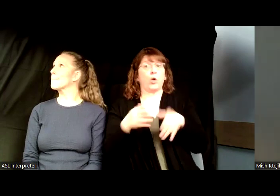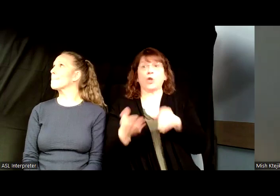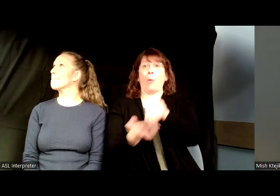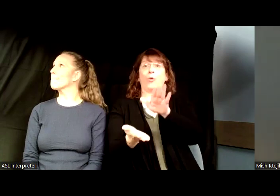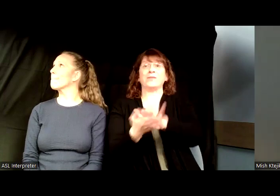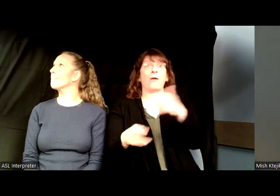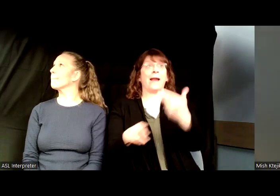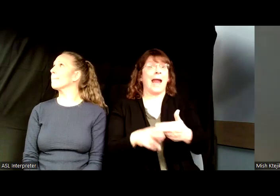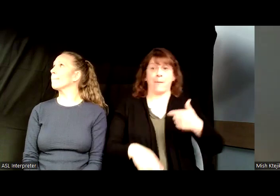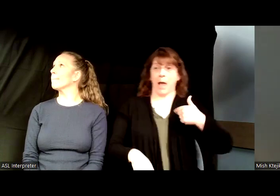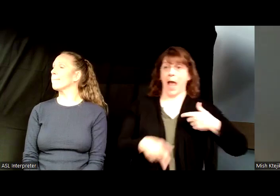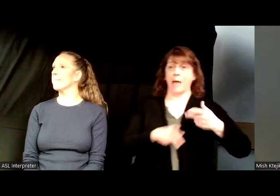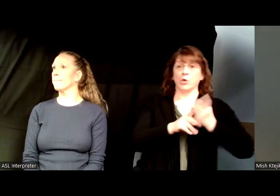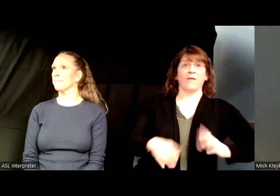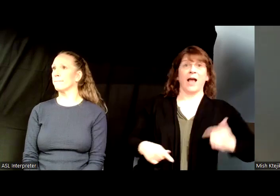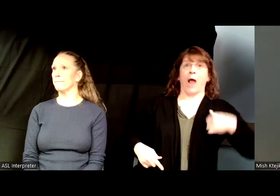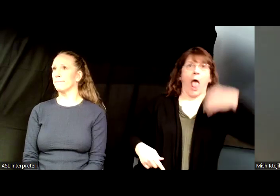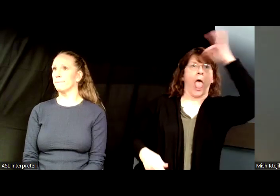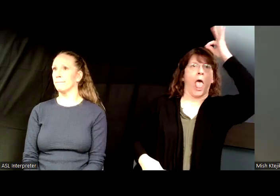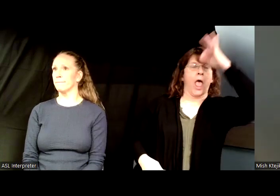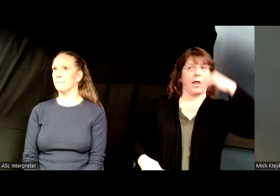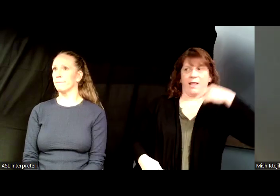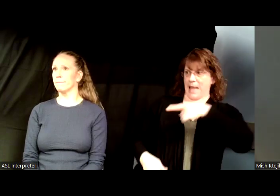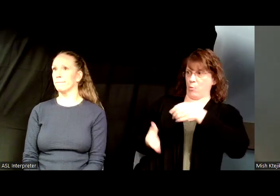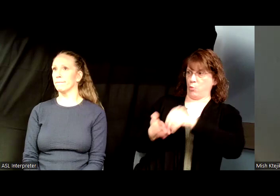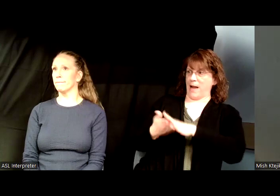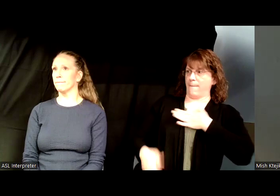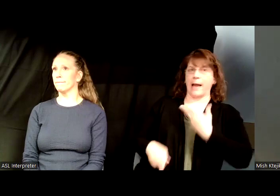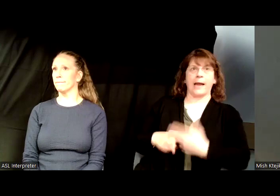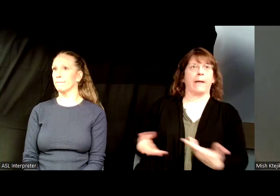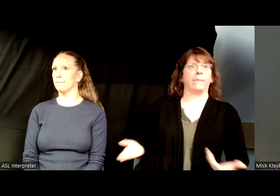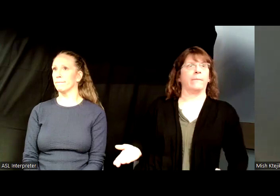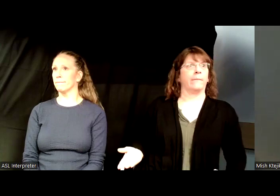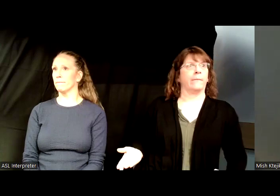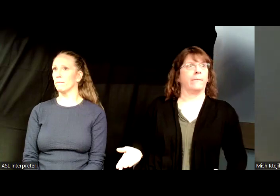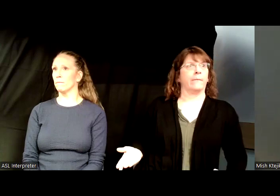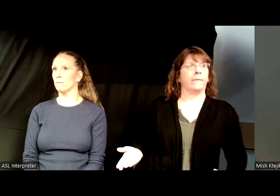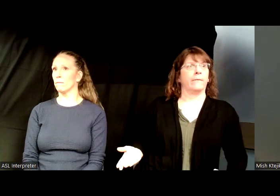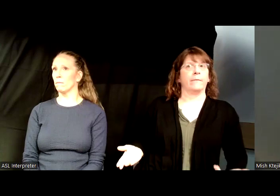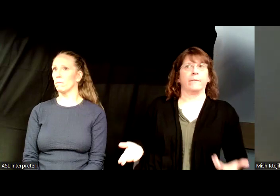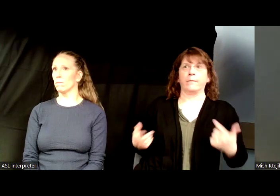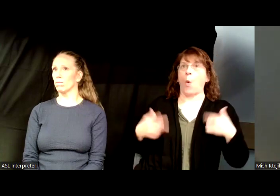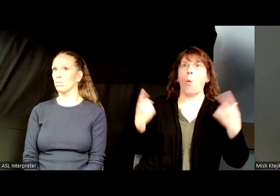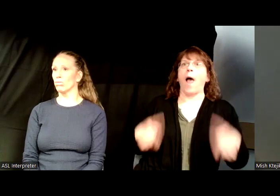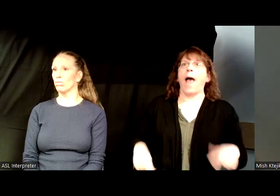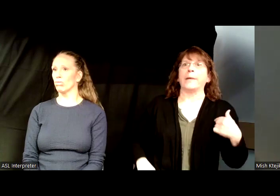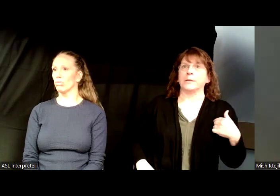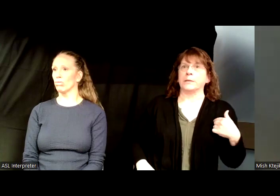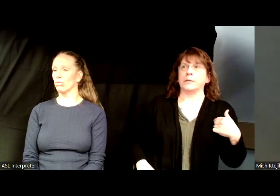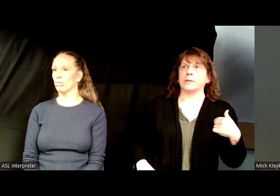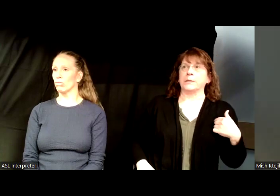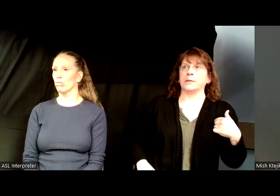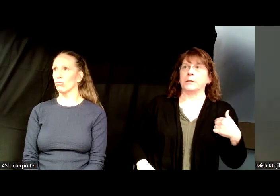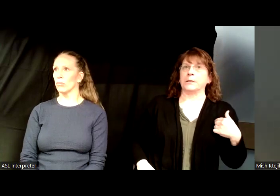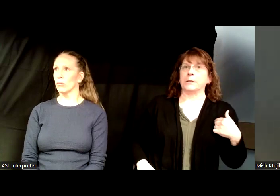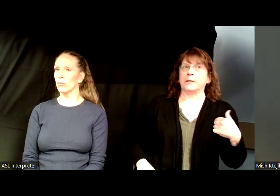if the provisional person puts down a name and I'm the supervisor, but I don't know what's going on, and they put down my name, then